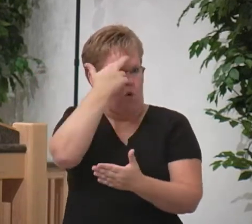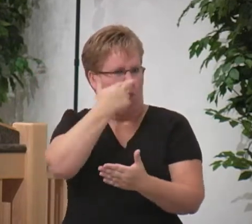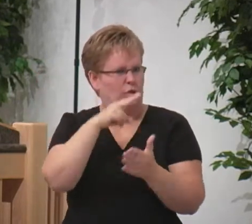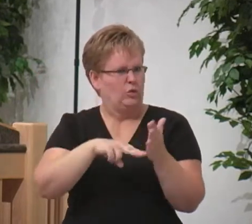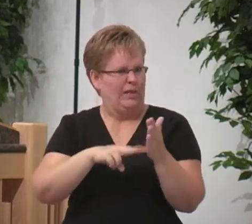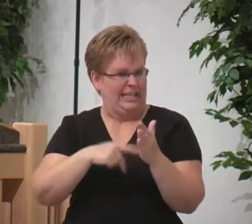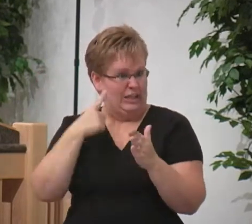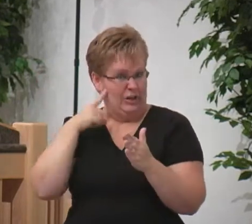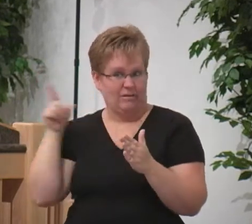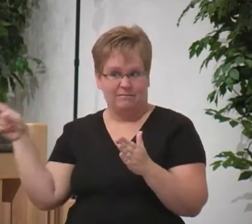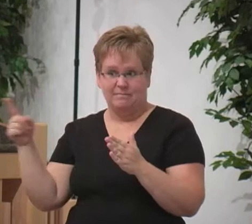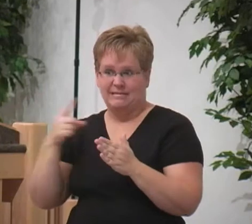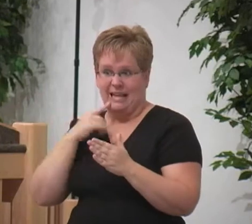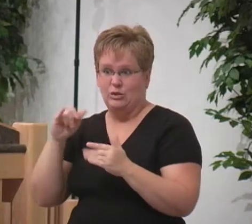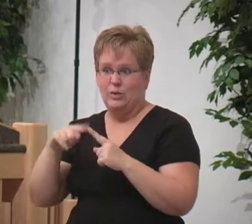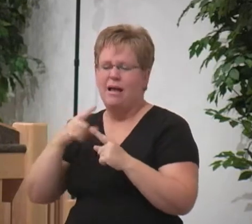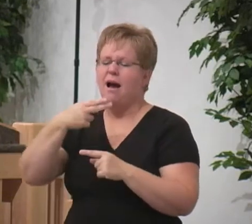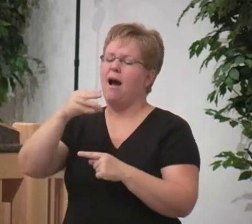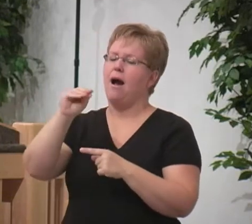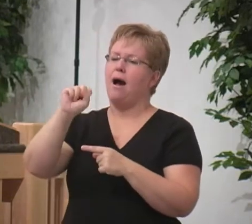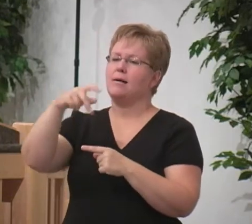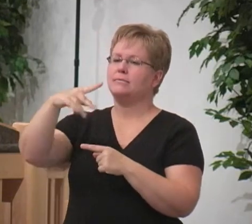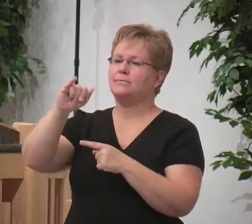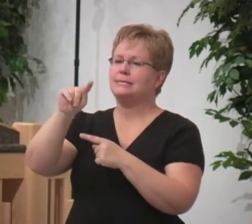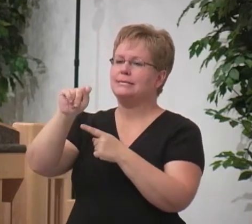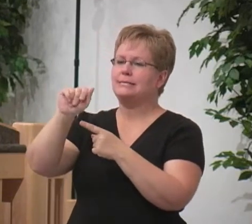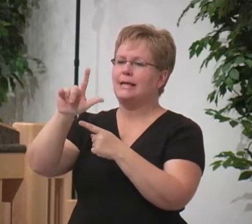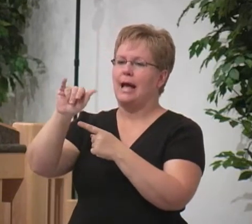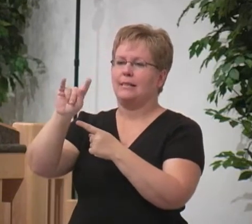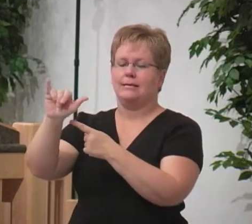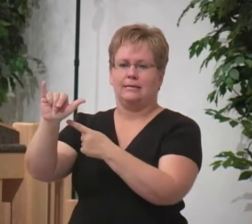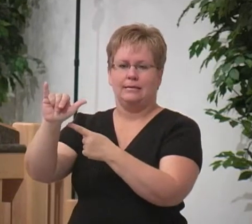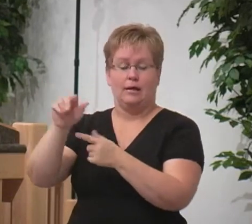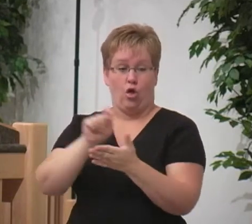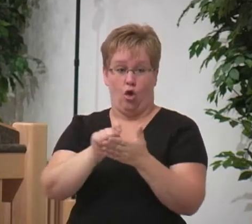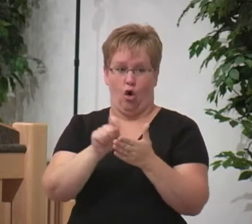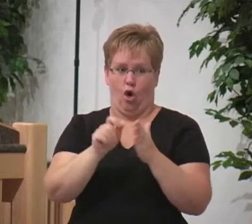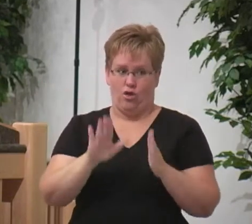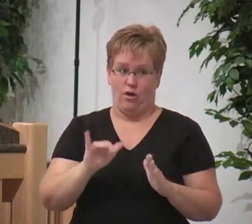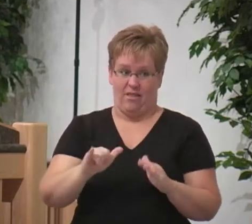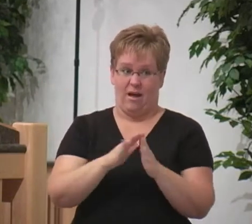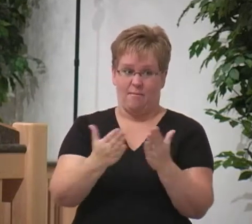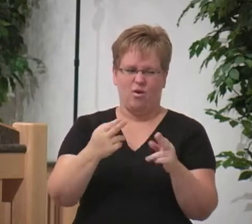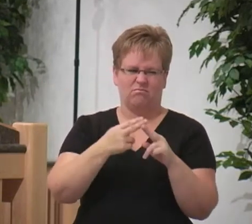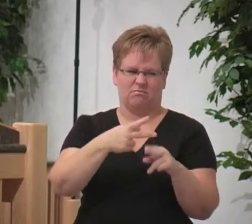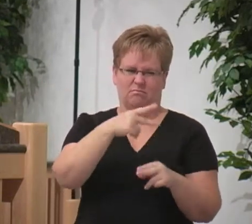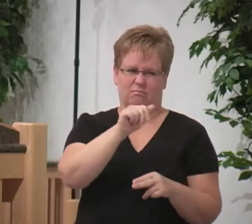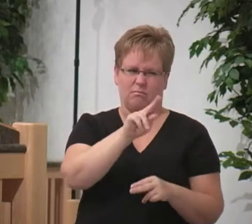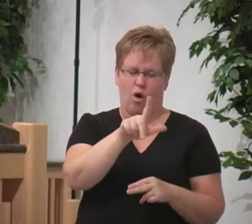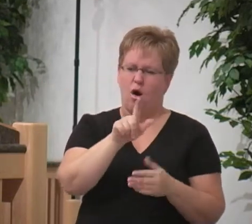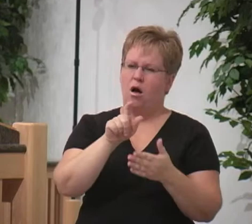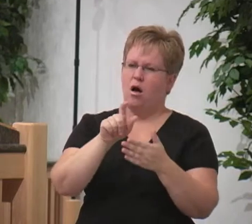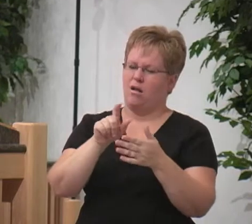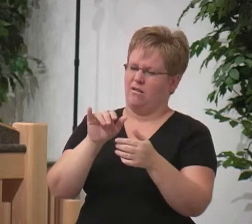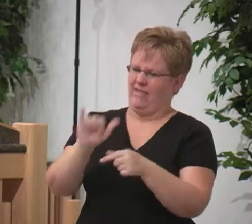read. Hospitality. And when the author of Romans, Paul, writes about hospitality, he talks